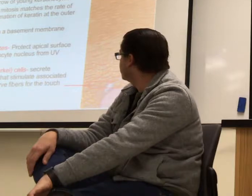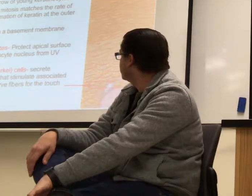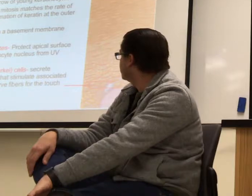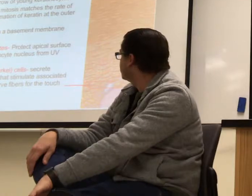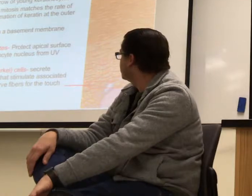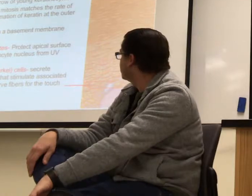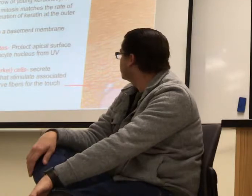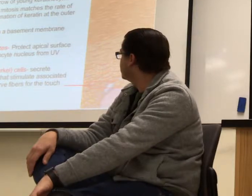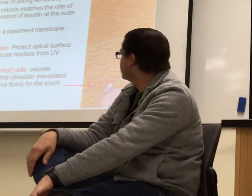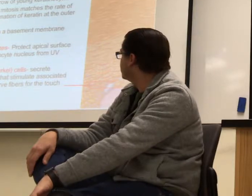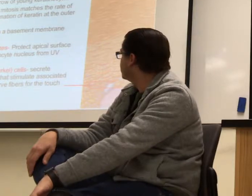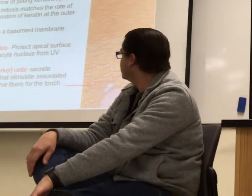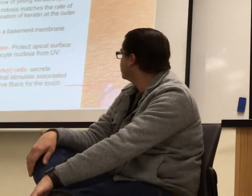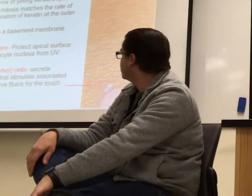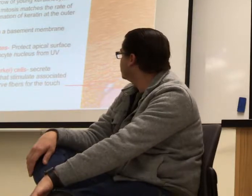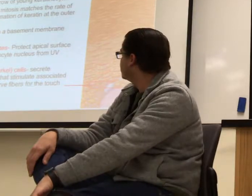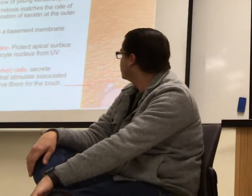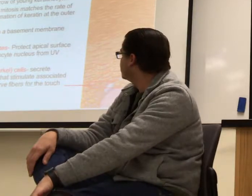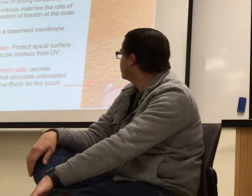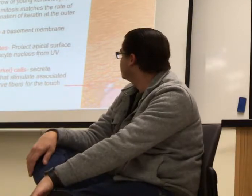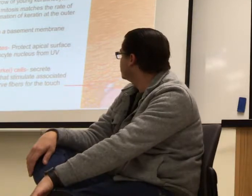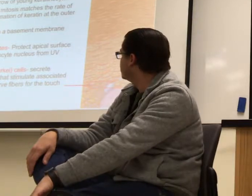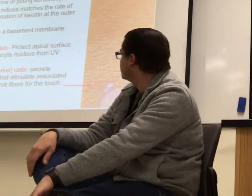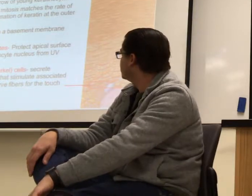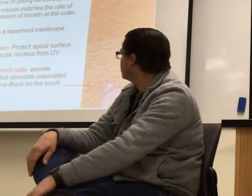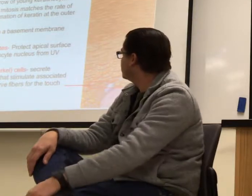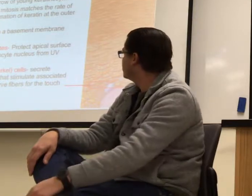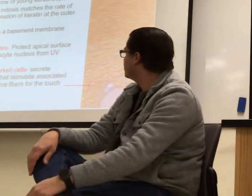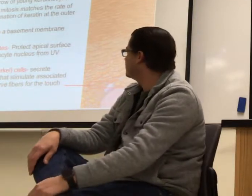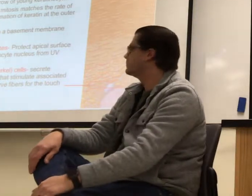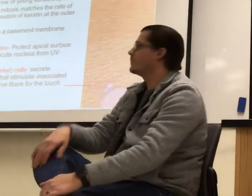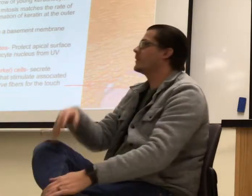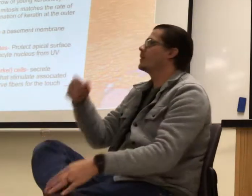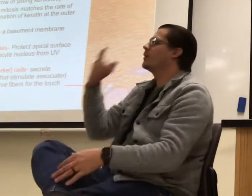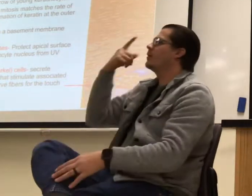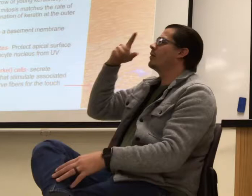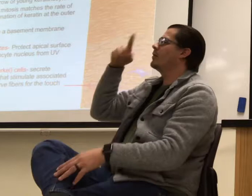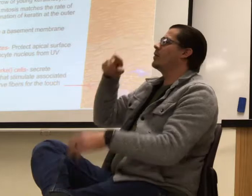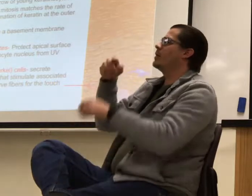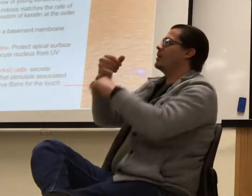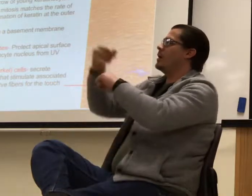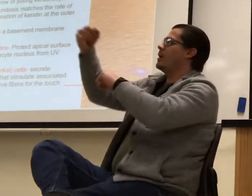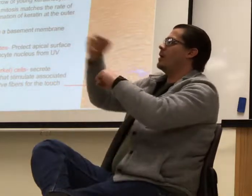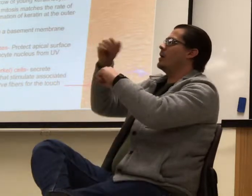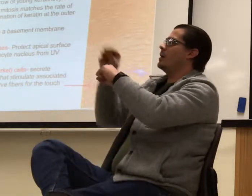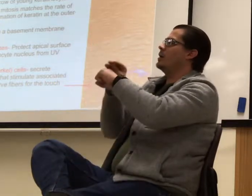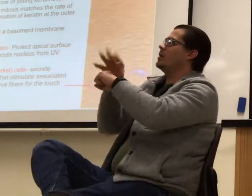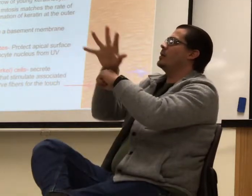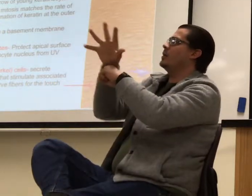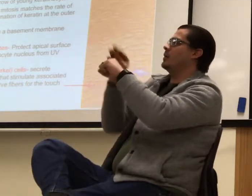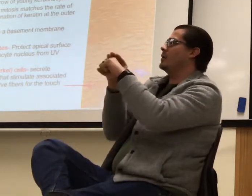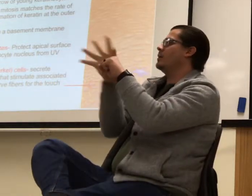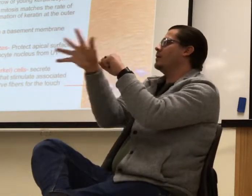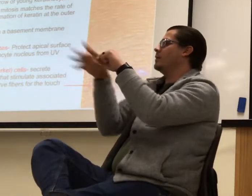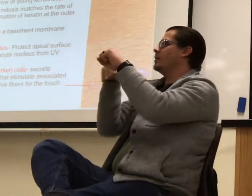The extensions are spreading the melanin to upper and lower layers. And so the higher up it goes, the